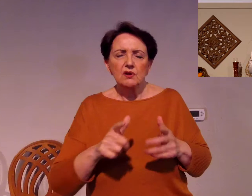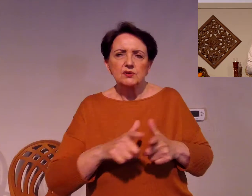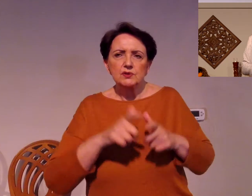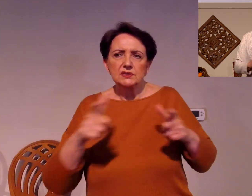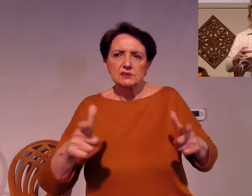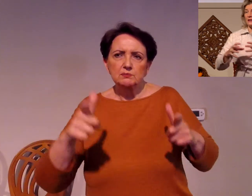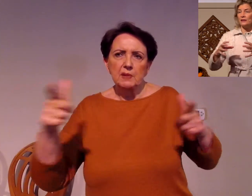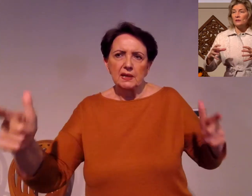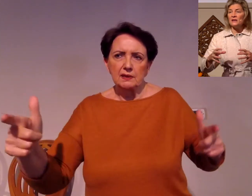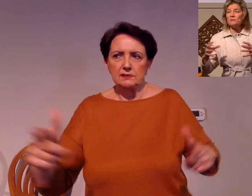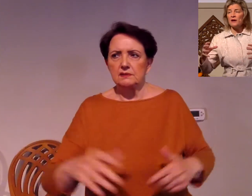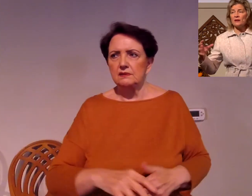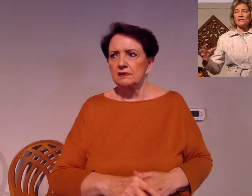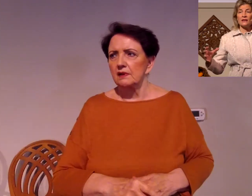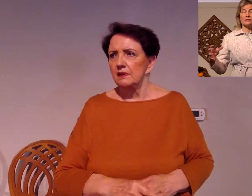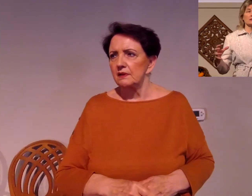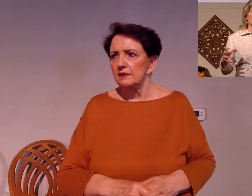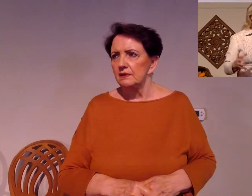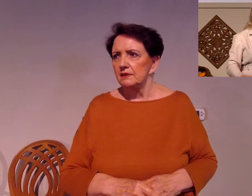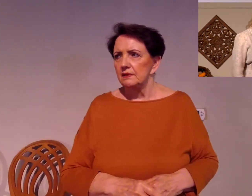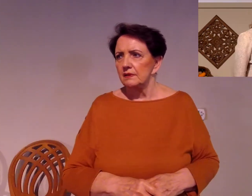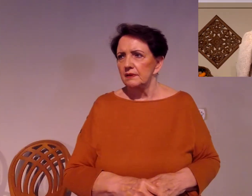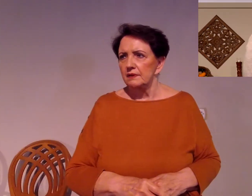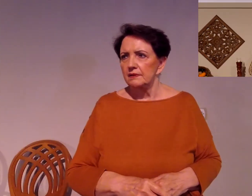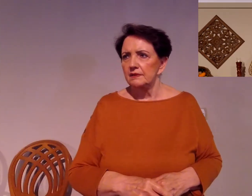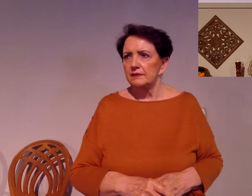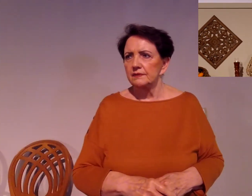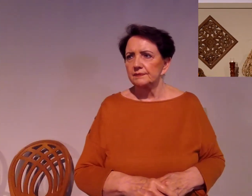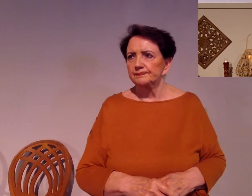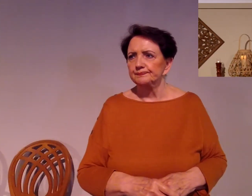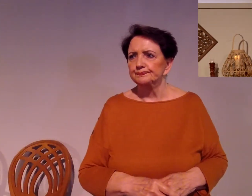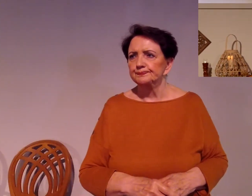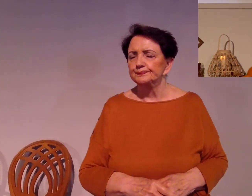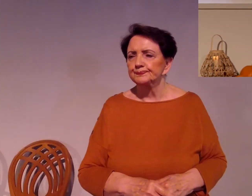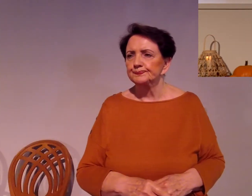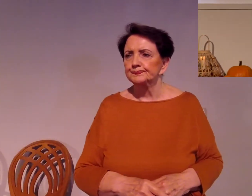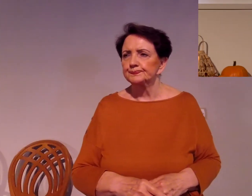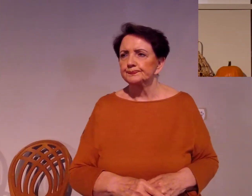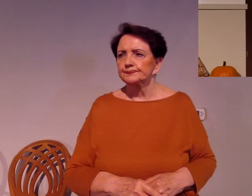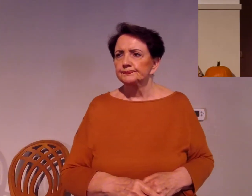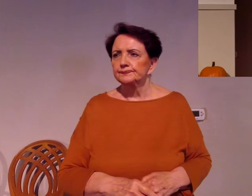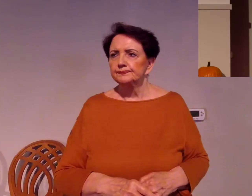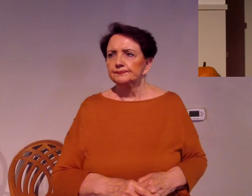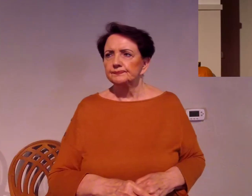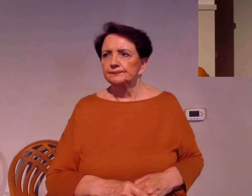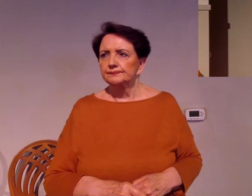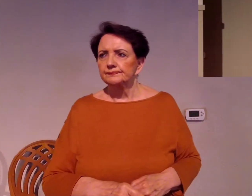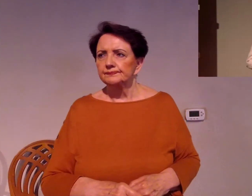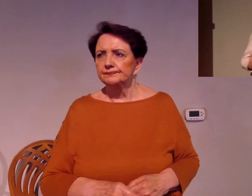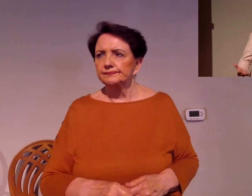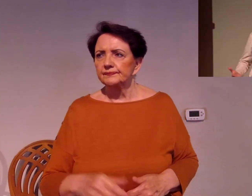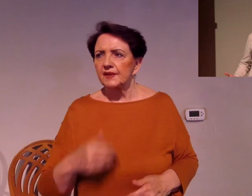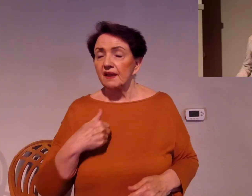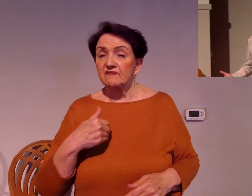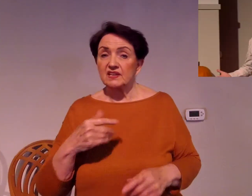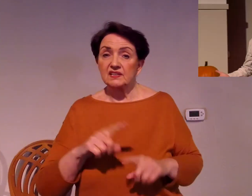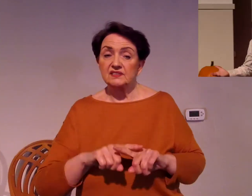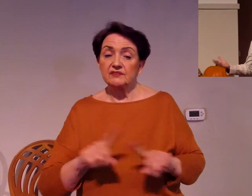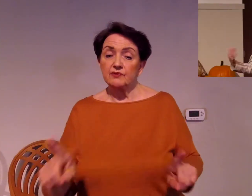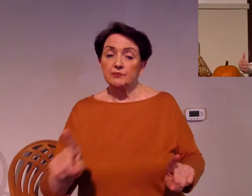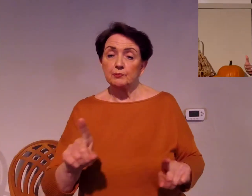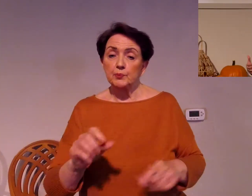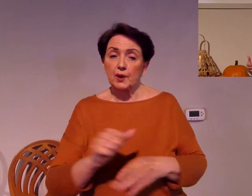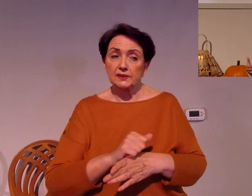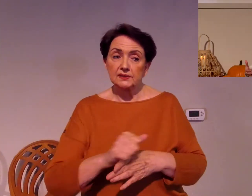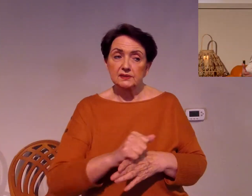expand bit by bit, day by day. Now, I've had a different kind of practice, but now